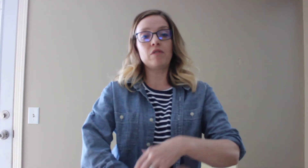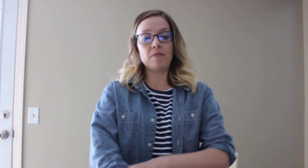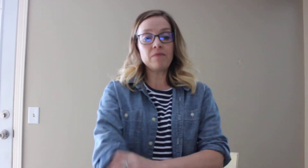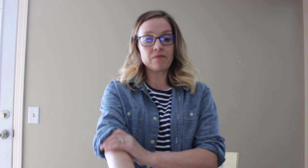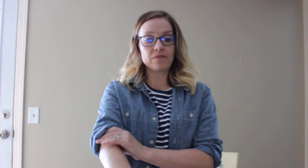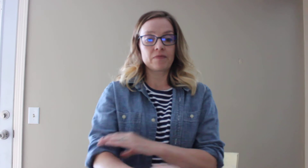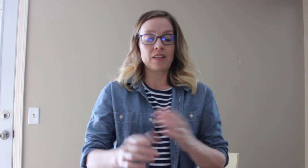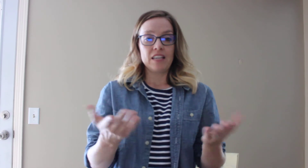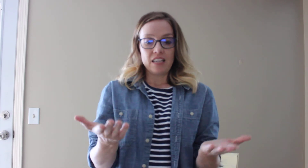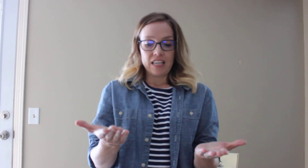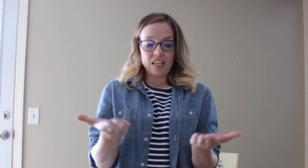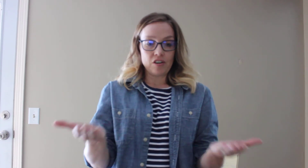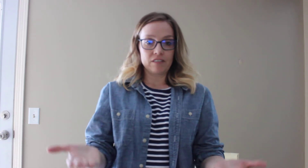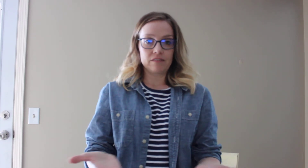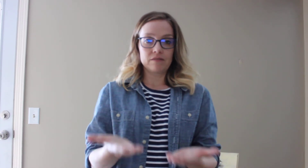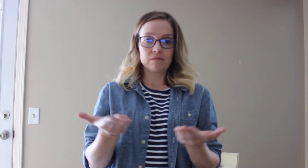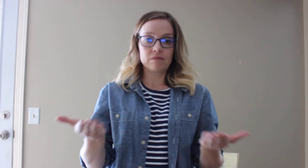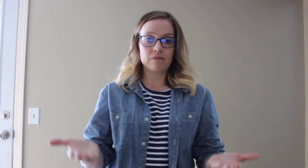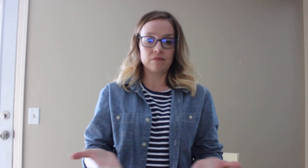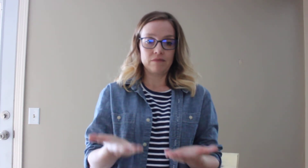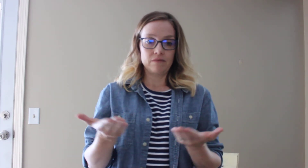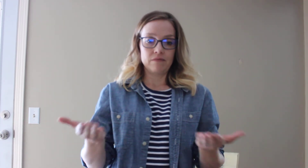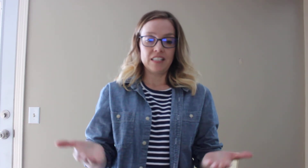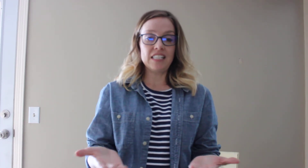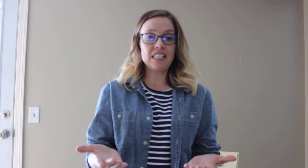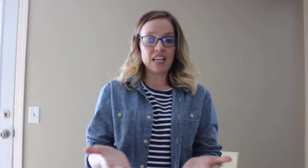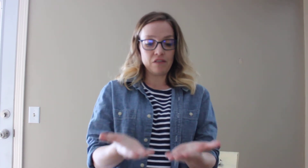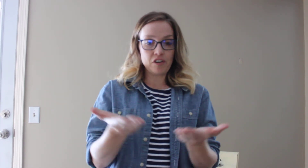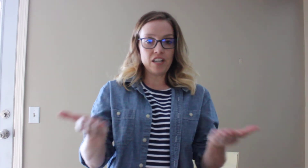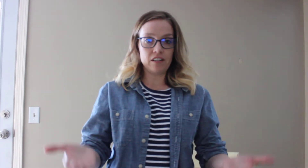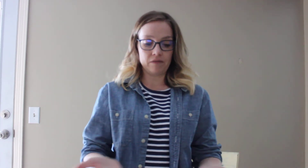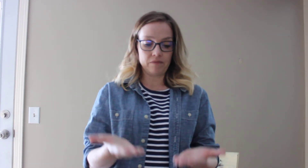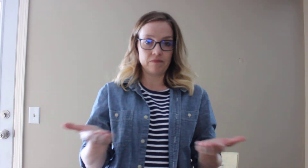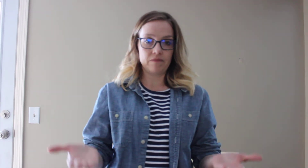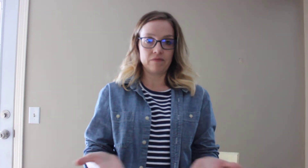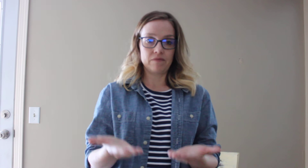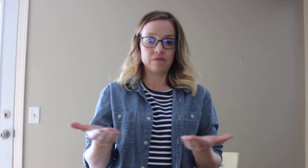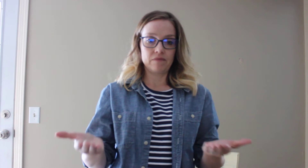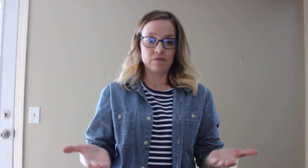me, here. This is the sign for here.